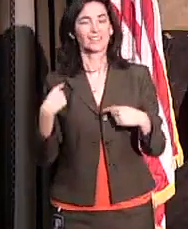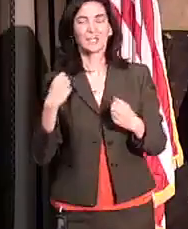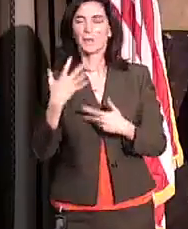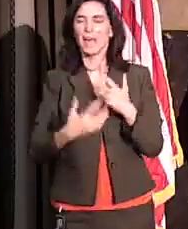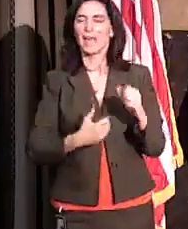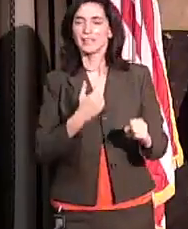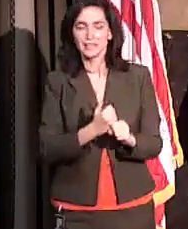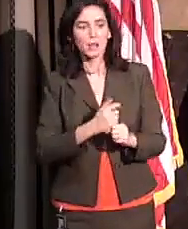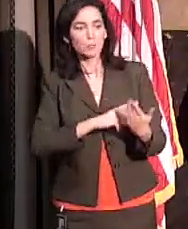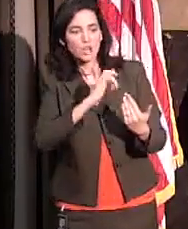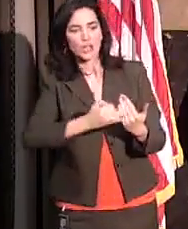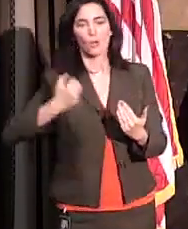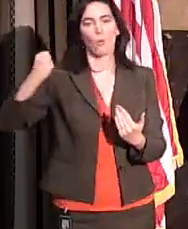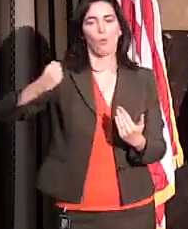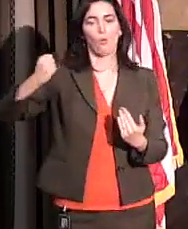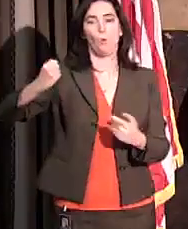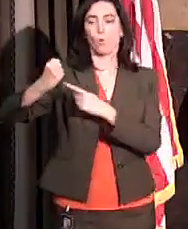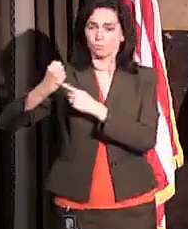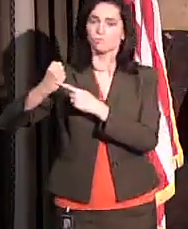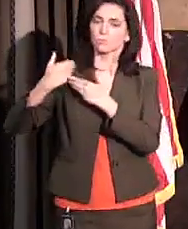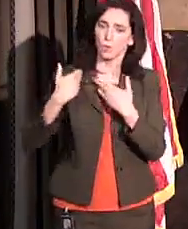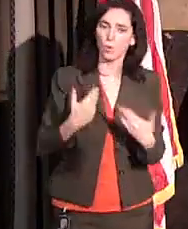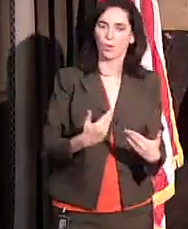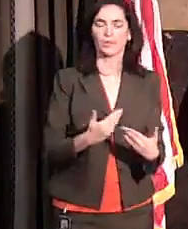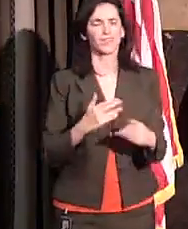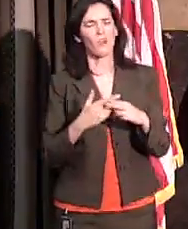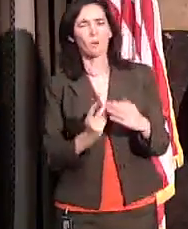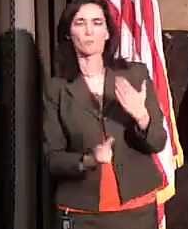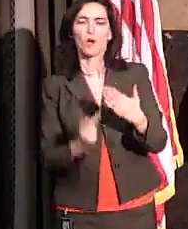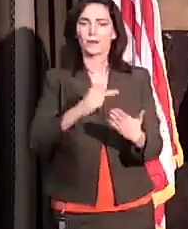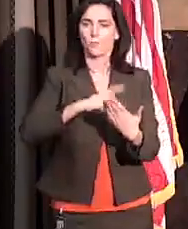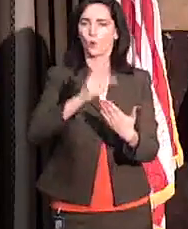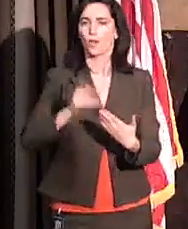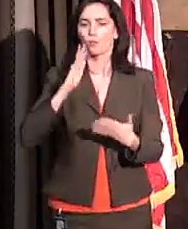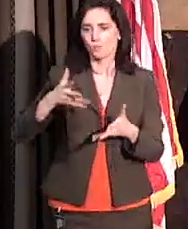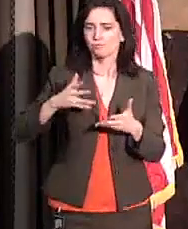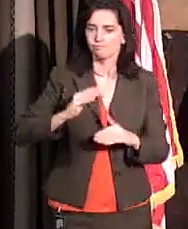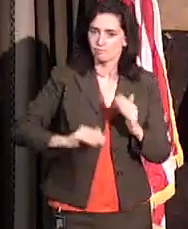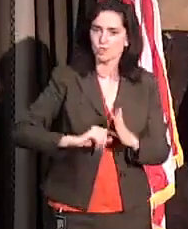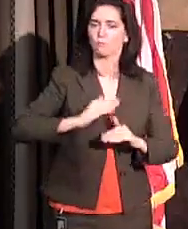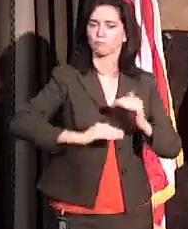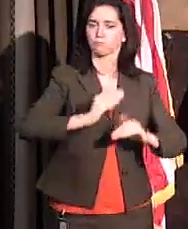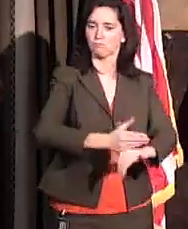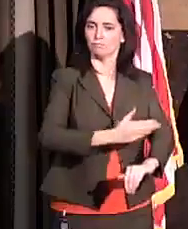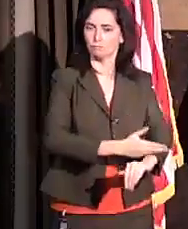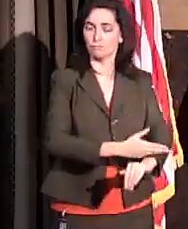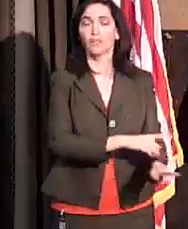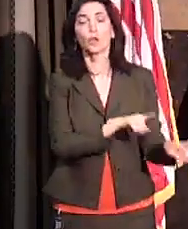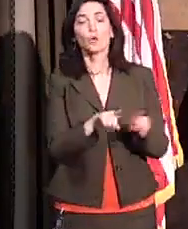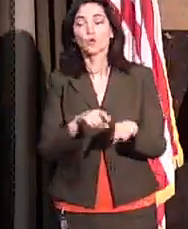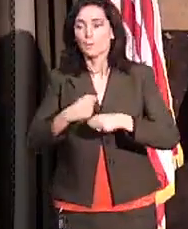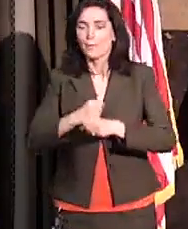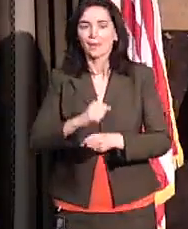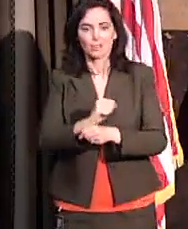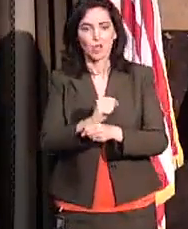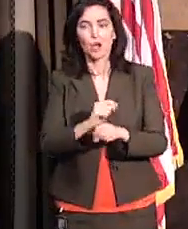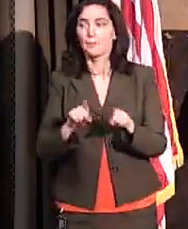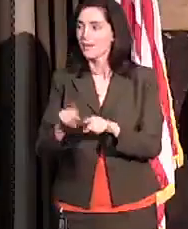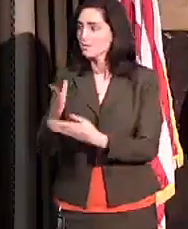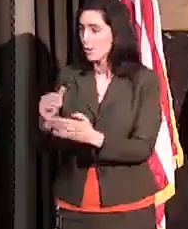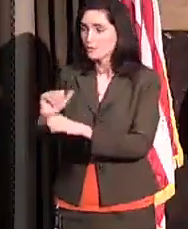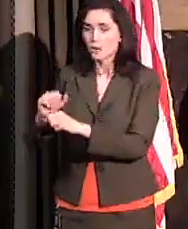years, meaning our priority program, creating and sustaining jobs across the state, and chipping away at